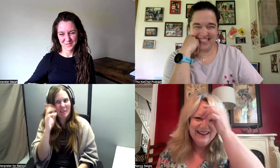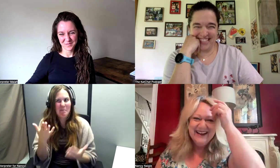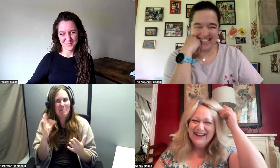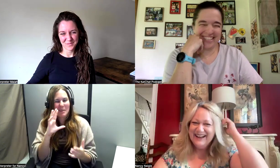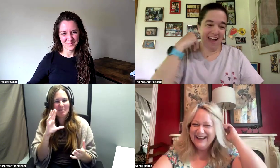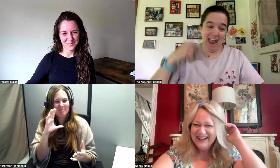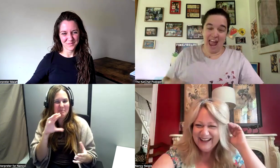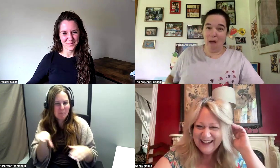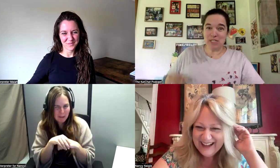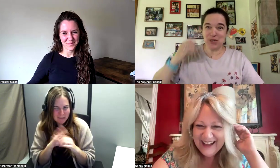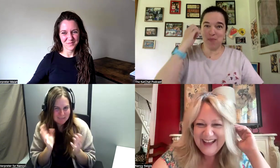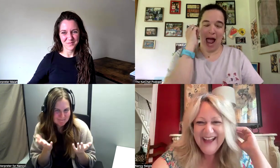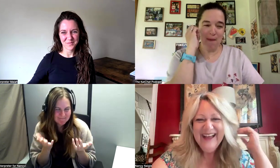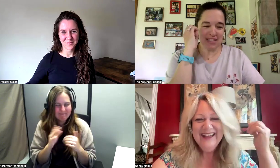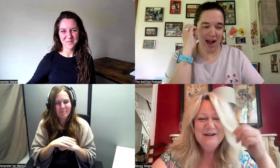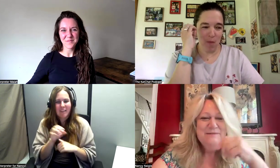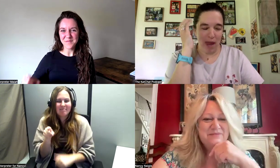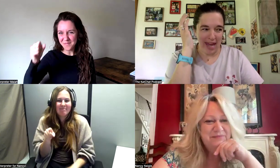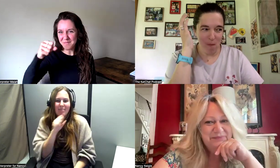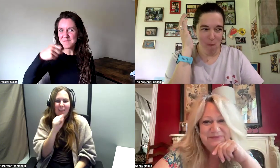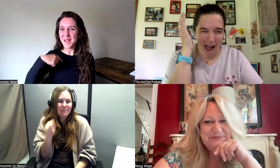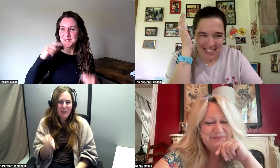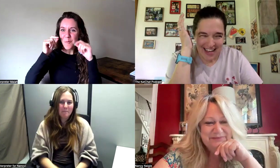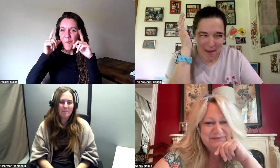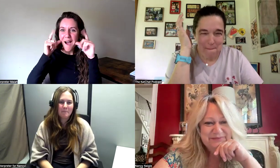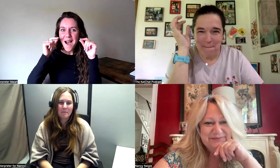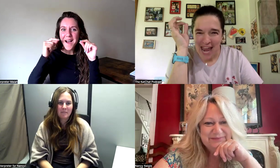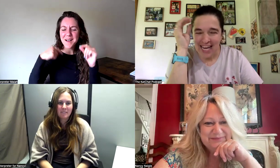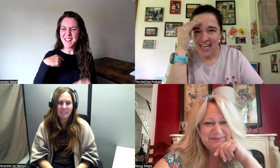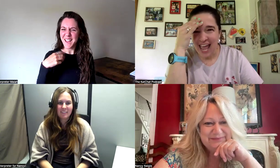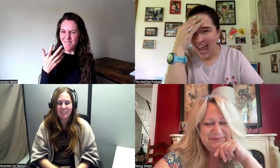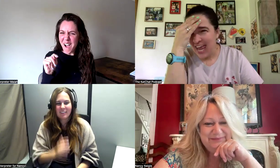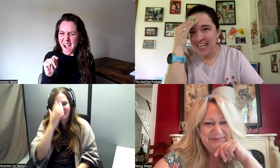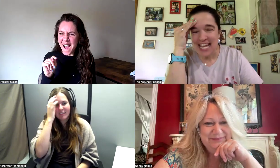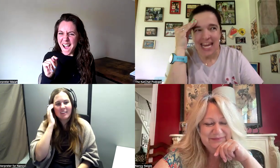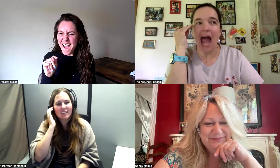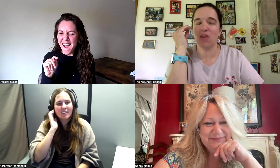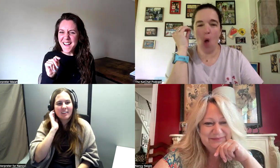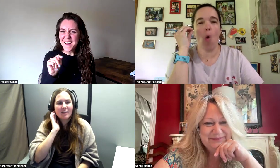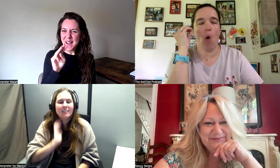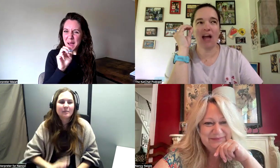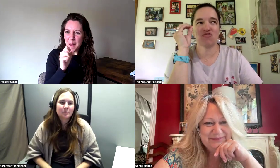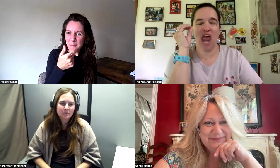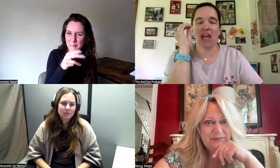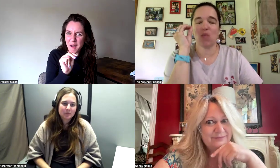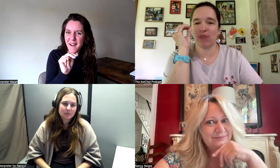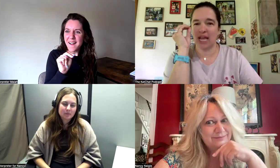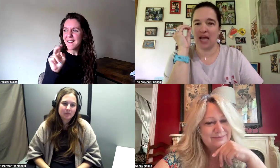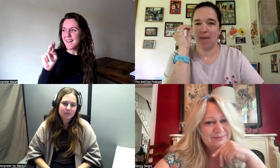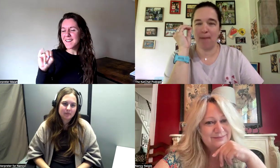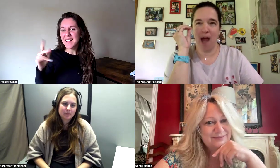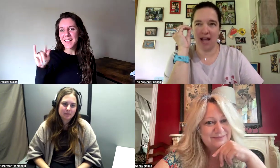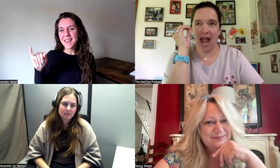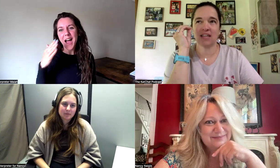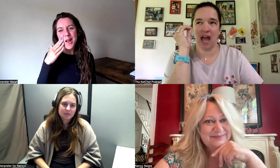movie. Yeah, I was surprised. I was like, wait, what? Megan and Nikki, I know. I chatted with